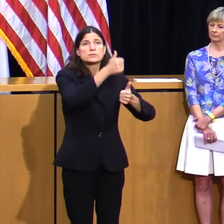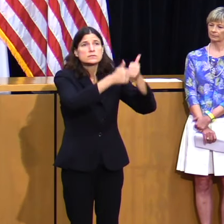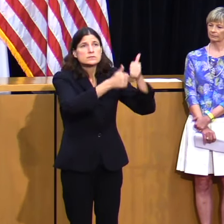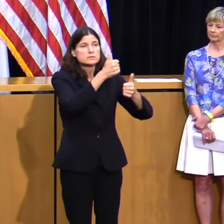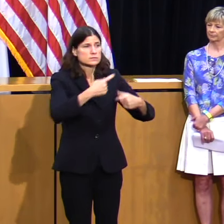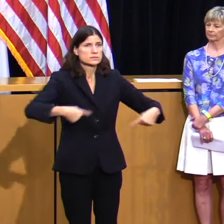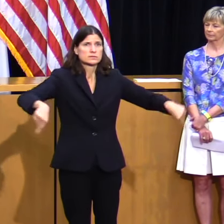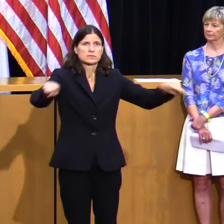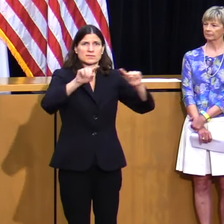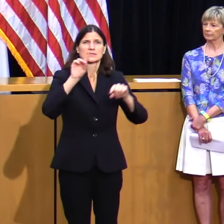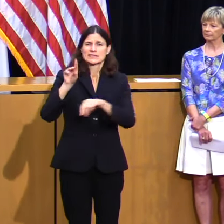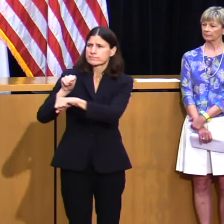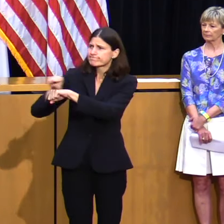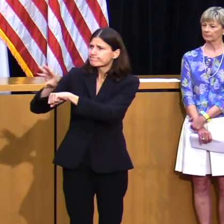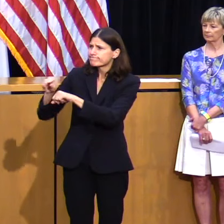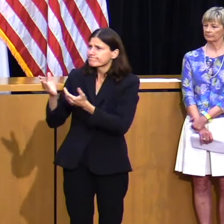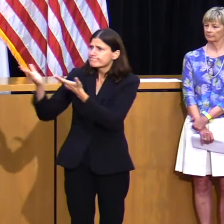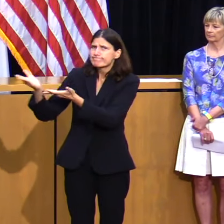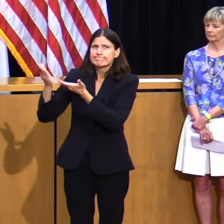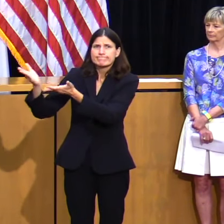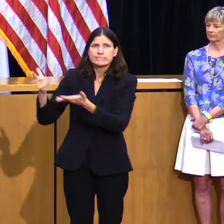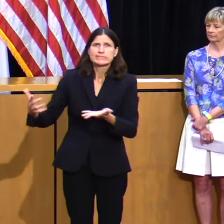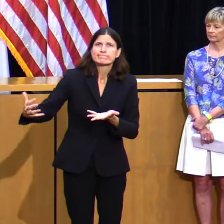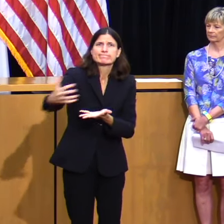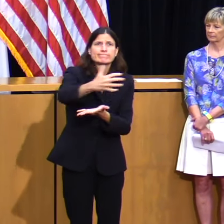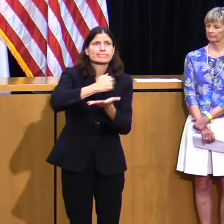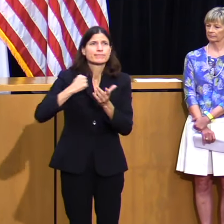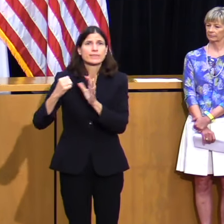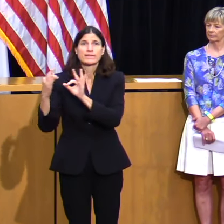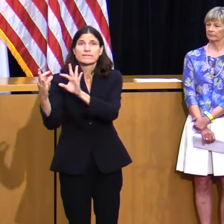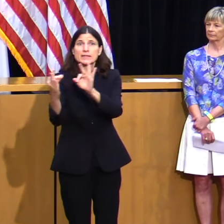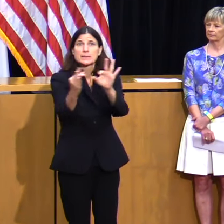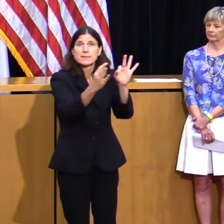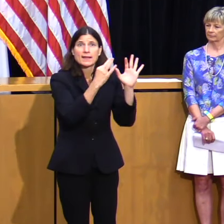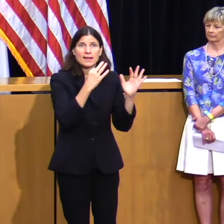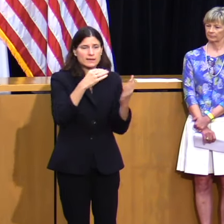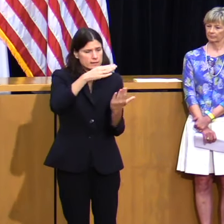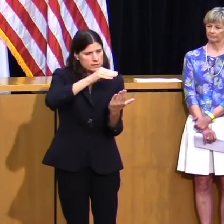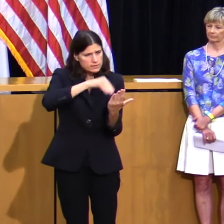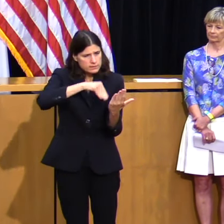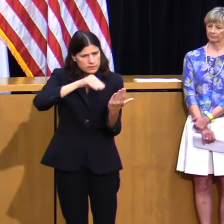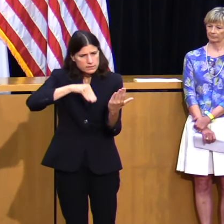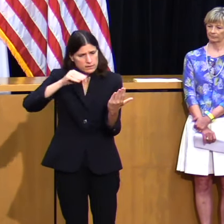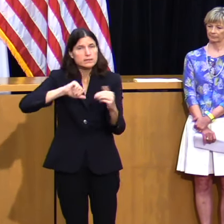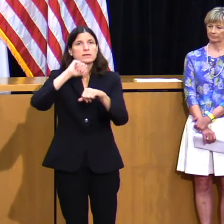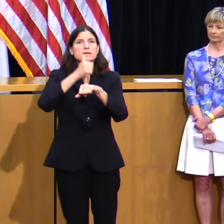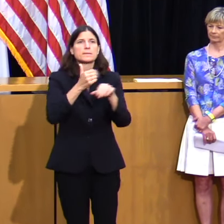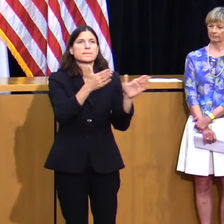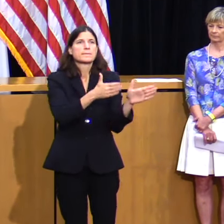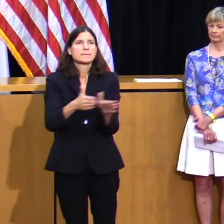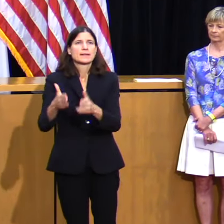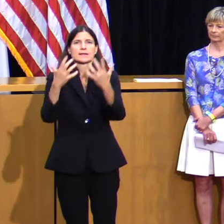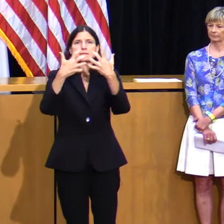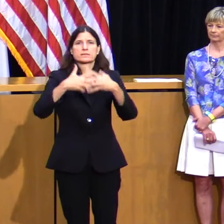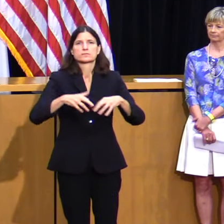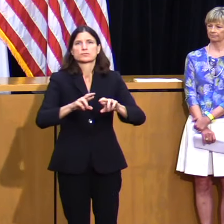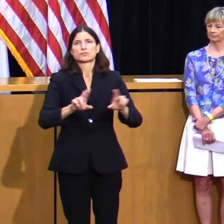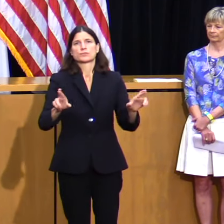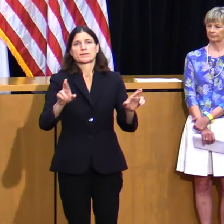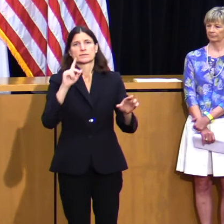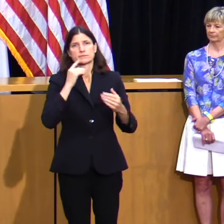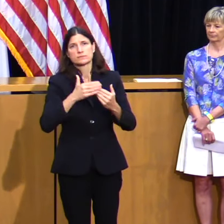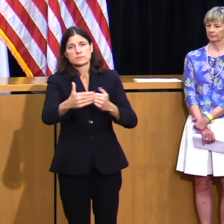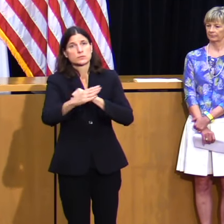planning and analysis is a huge undertaking, but putting kids, their education, and their well-being